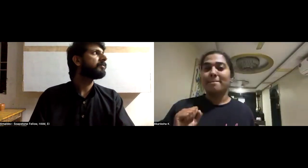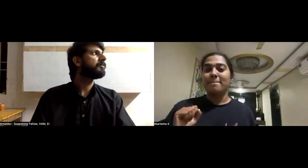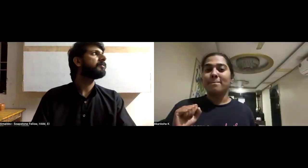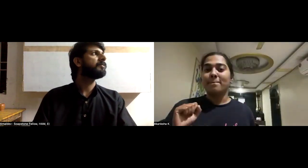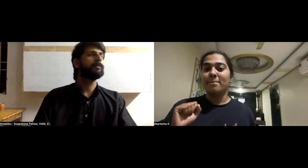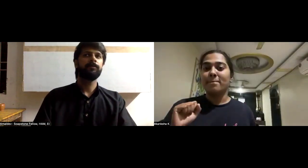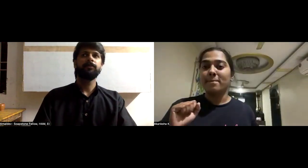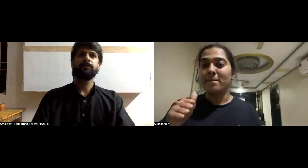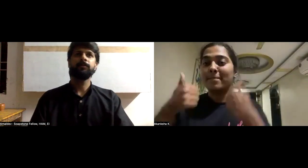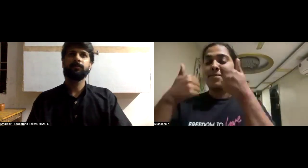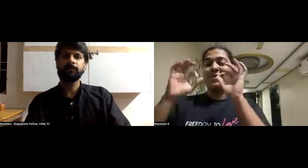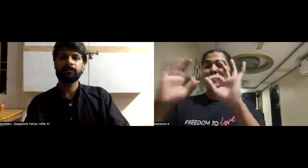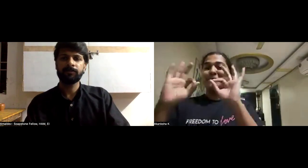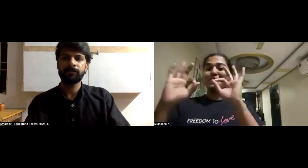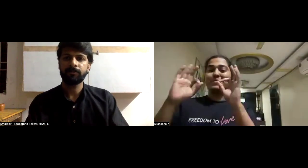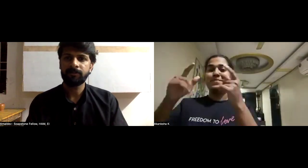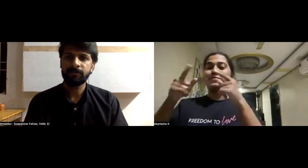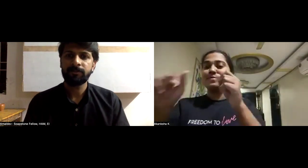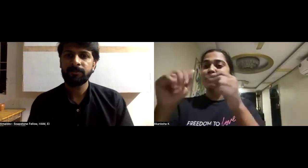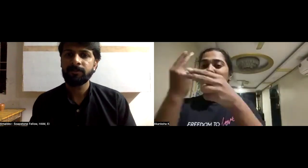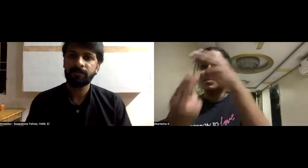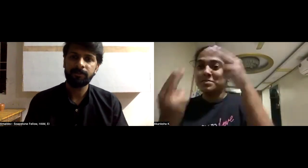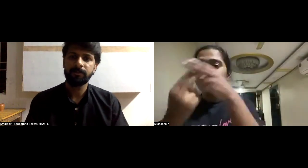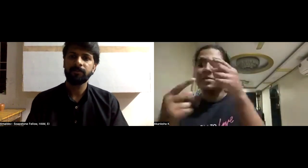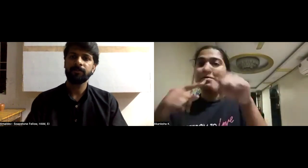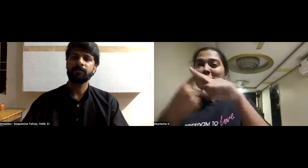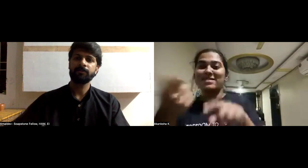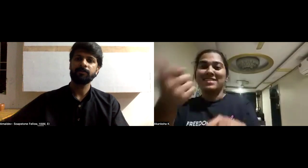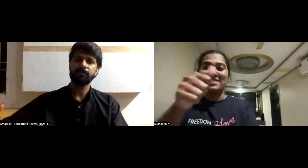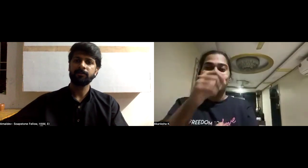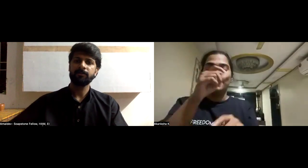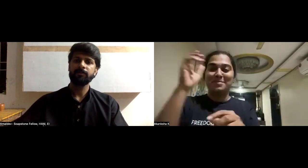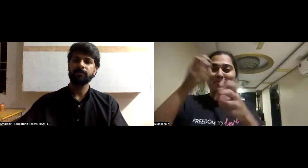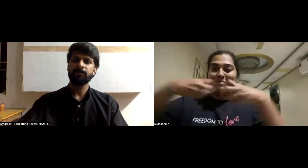Could we have Sarah Sunny spotlighted, please?